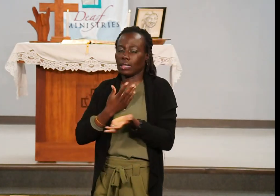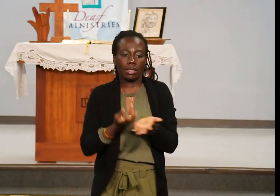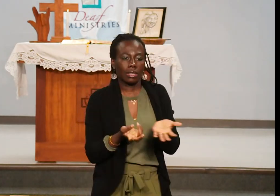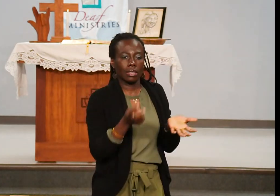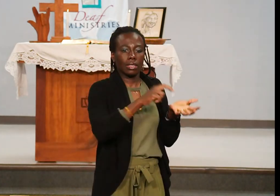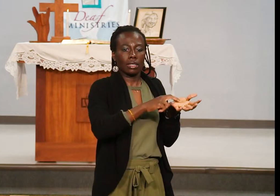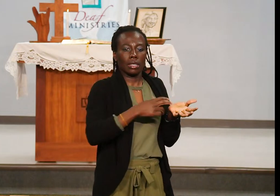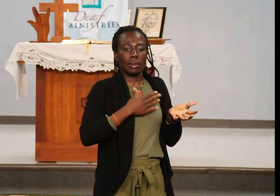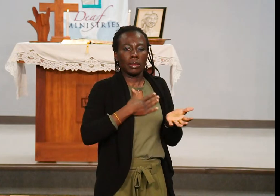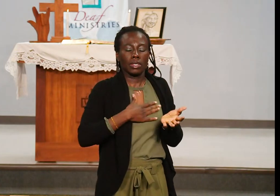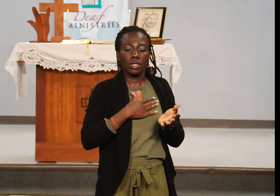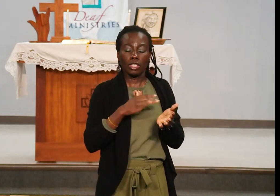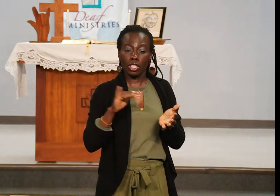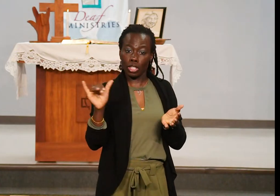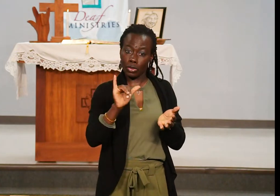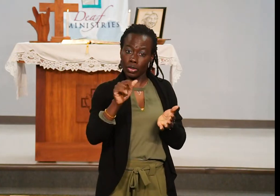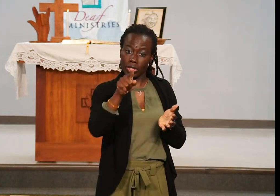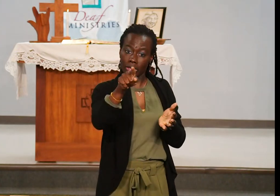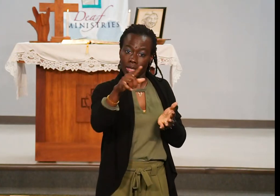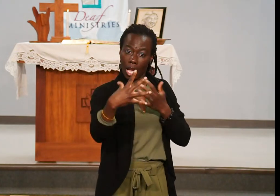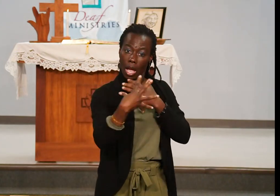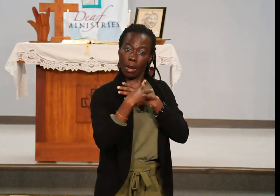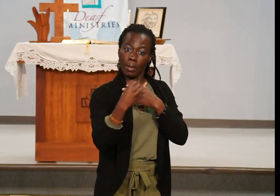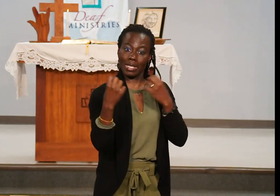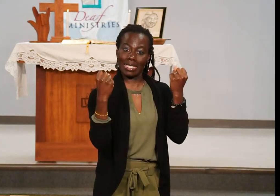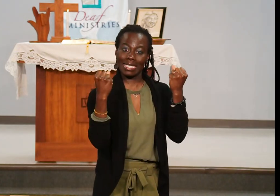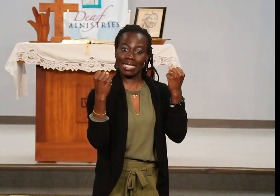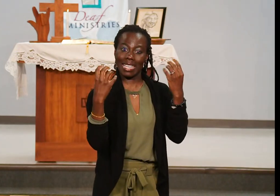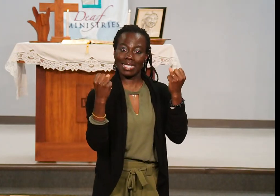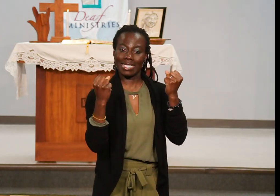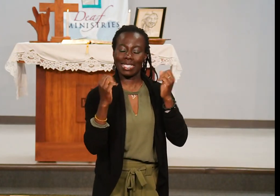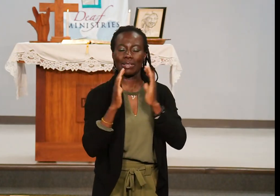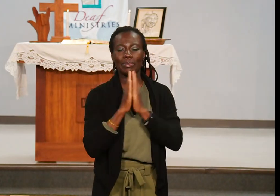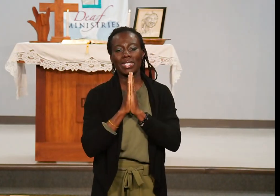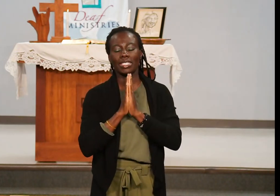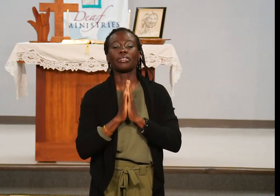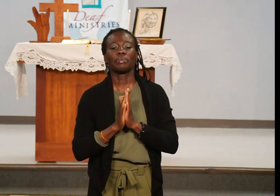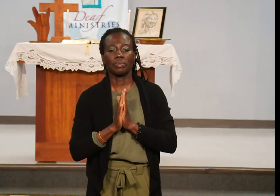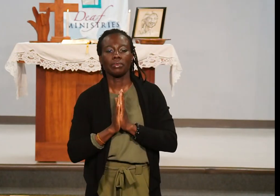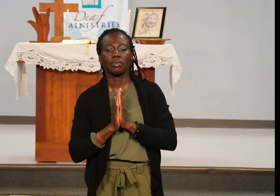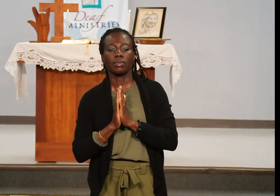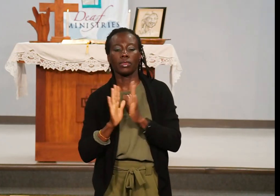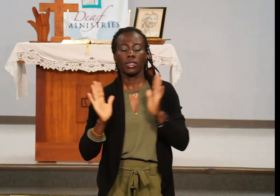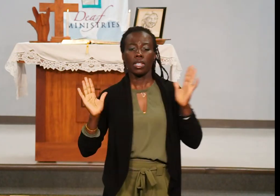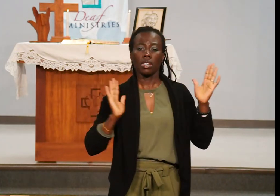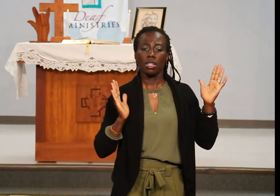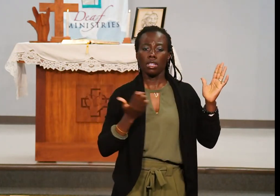Seeing none, I will ask that you please stand. Please sign with us this morning.